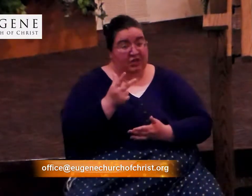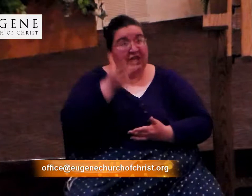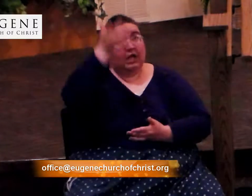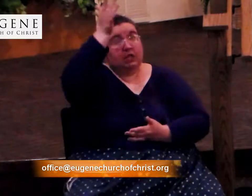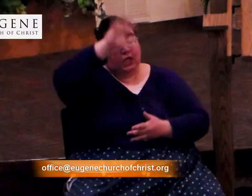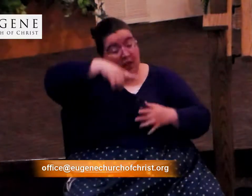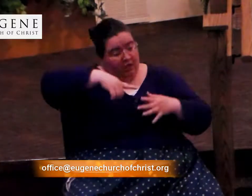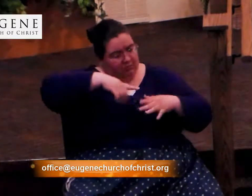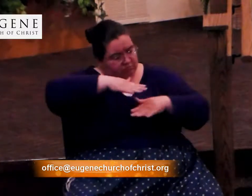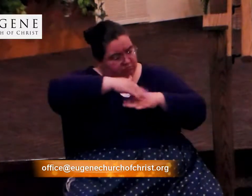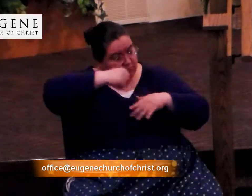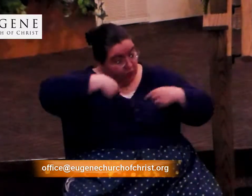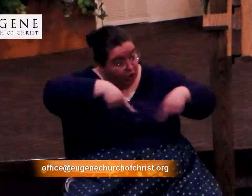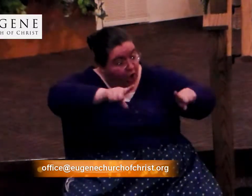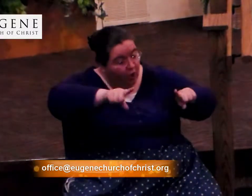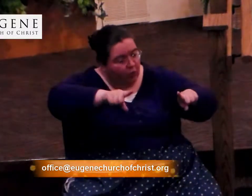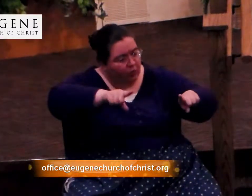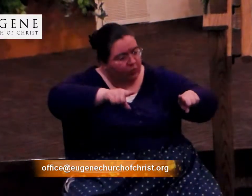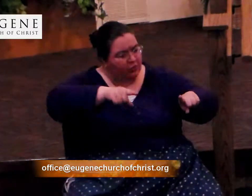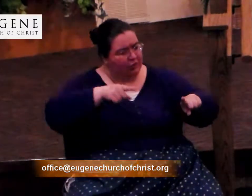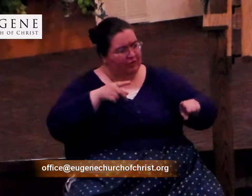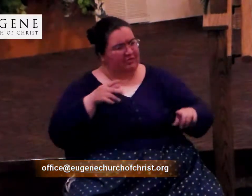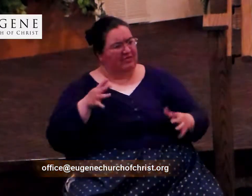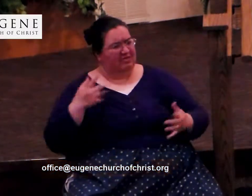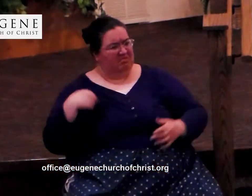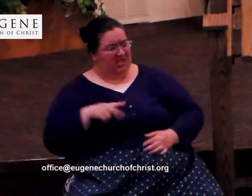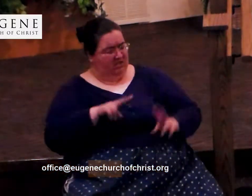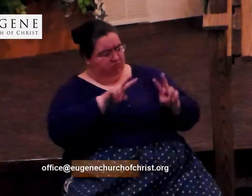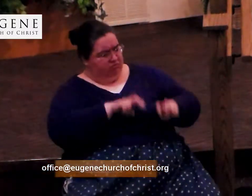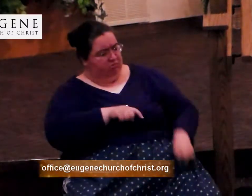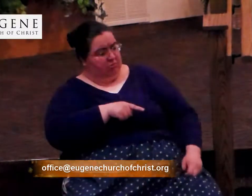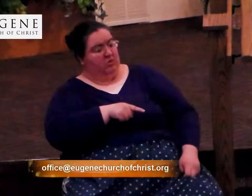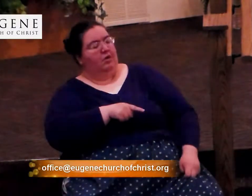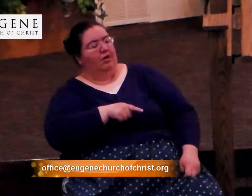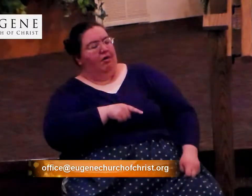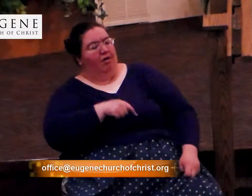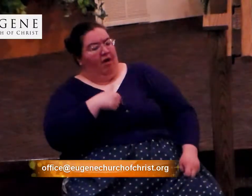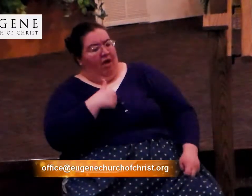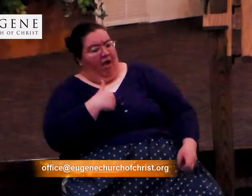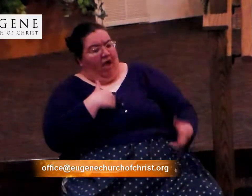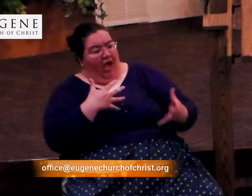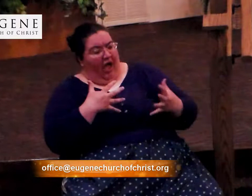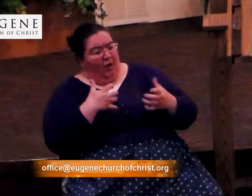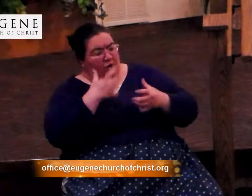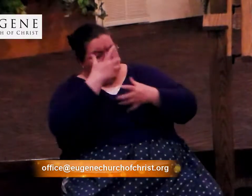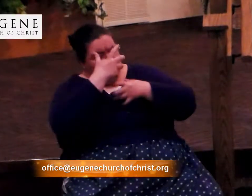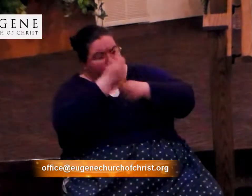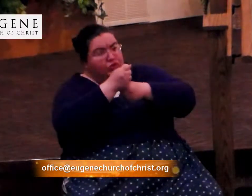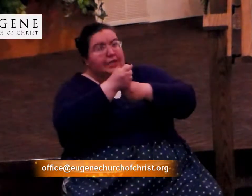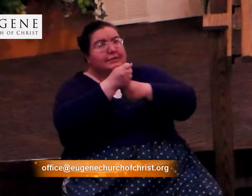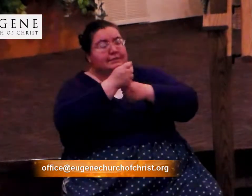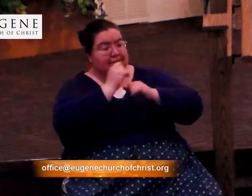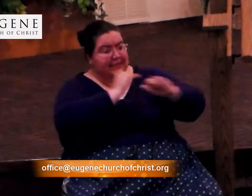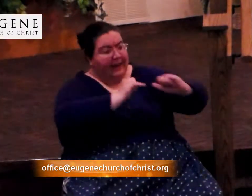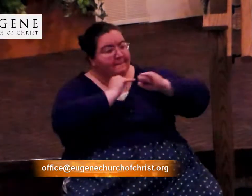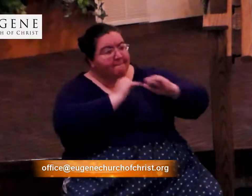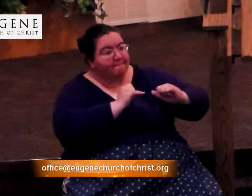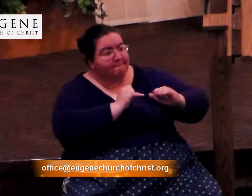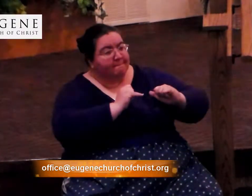goes, you would look at Abram and think, I would love to have the faith and trust in God this guy has. For God to come to me and say, go,